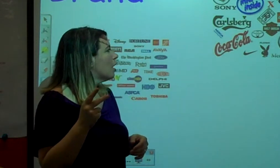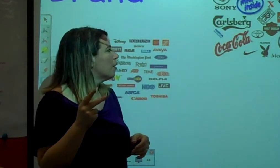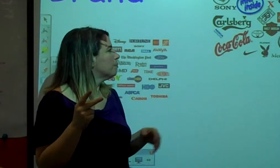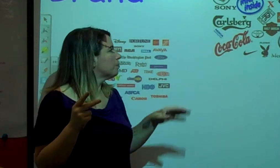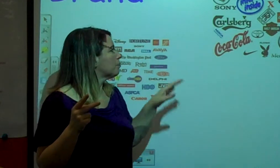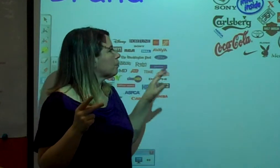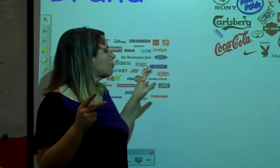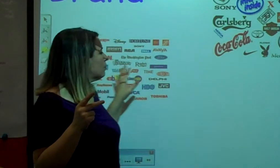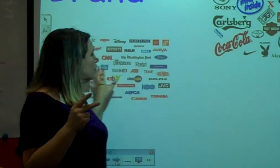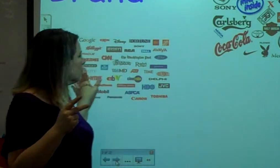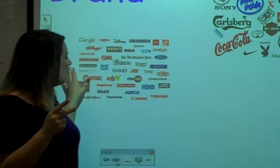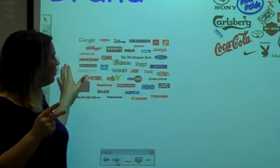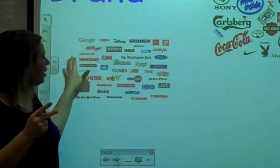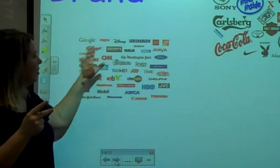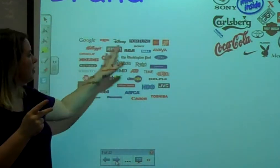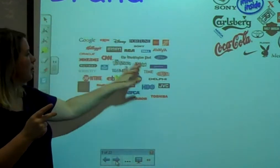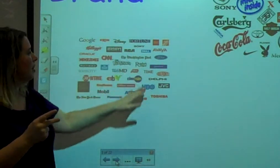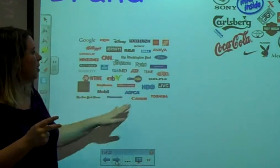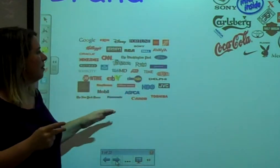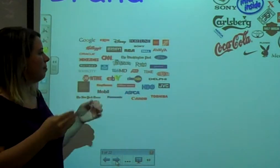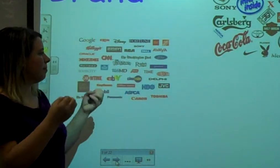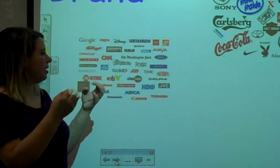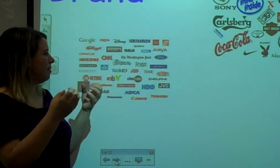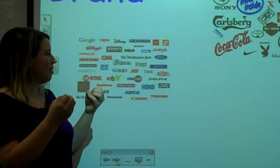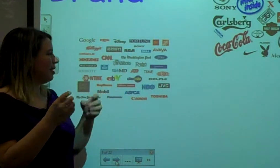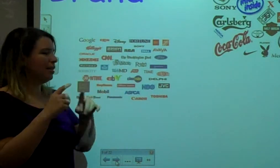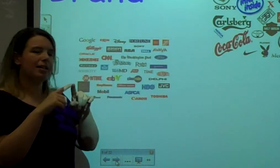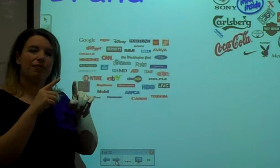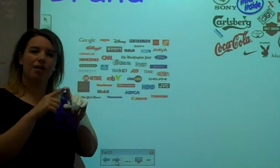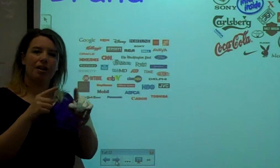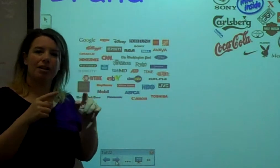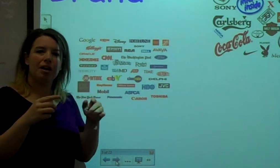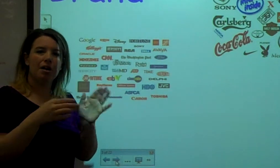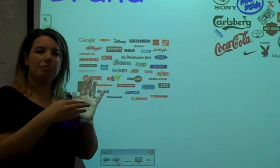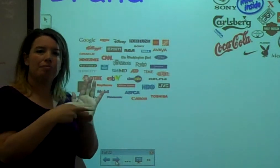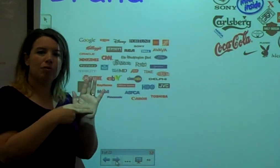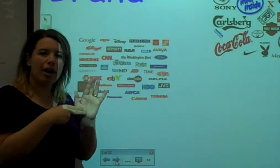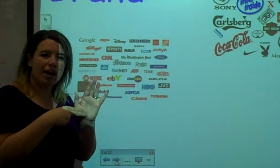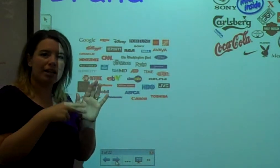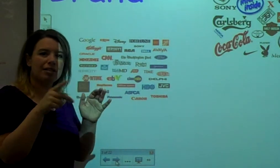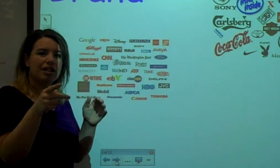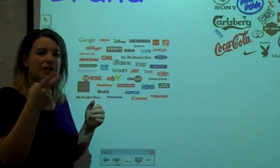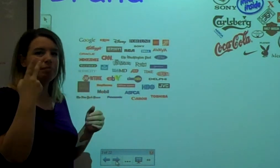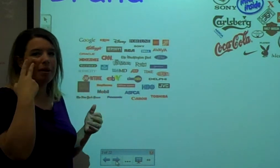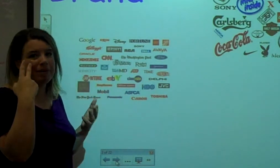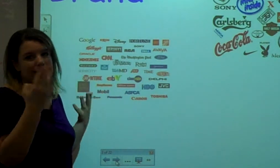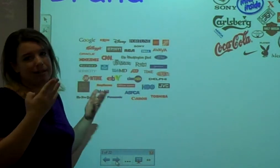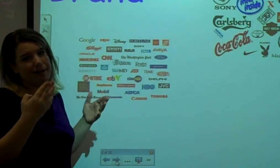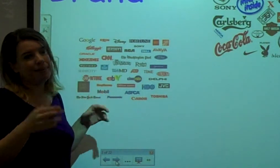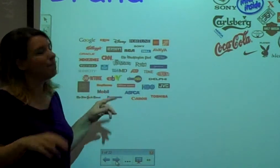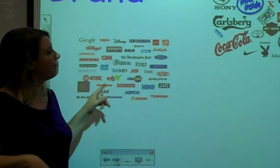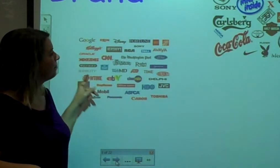So here's many different brands that you maybe see.